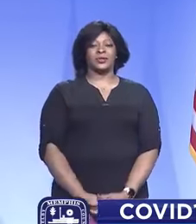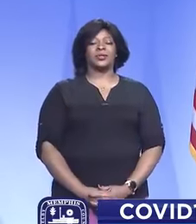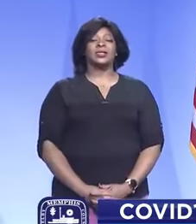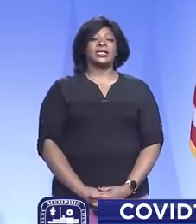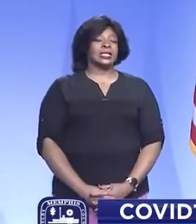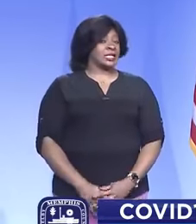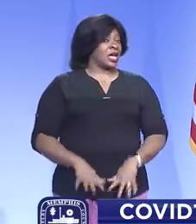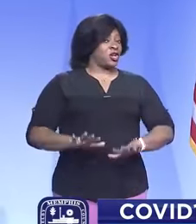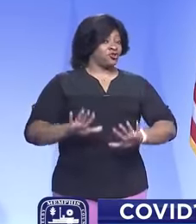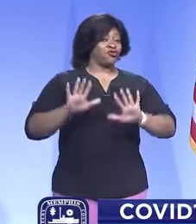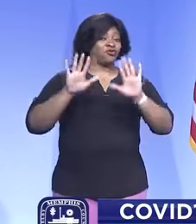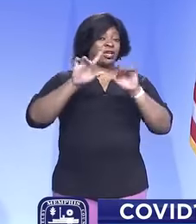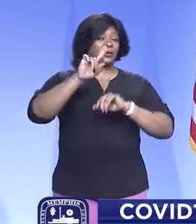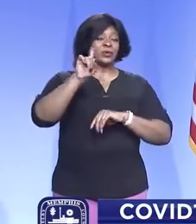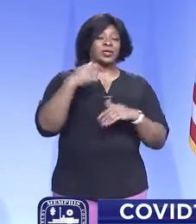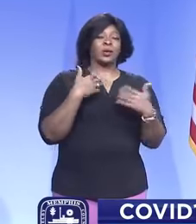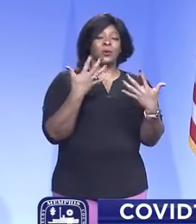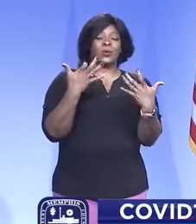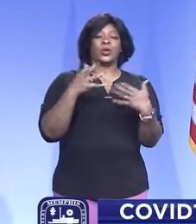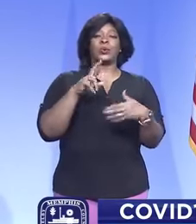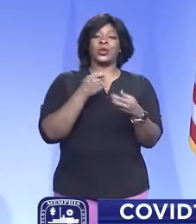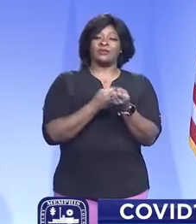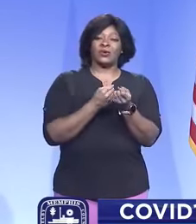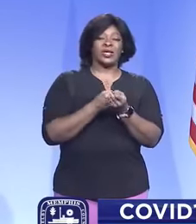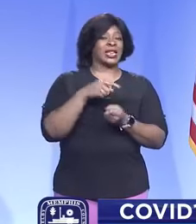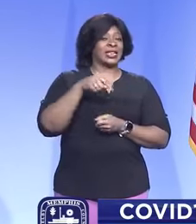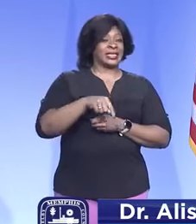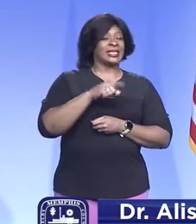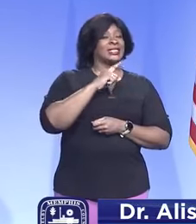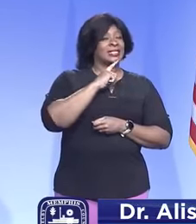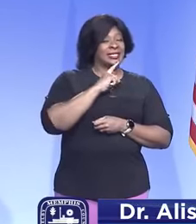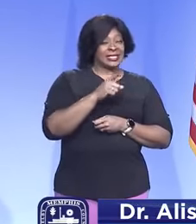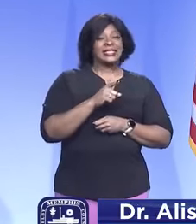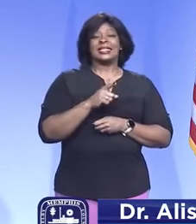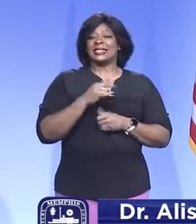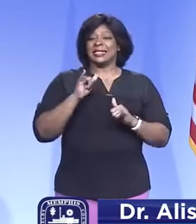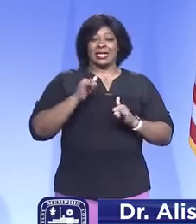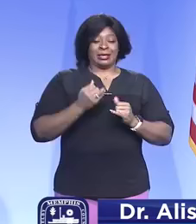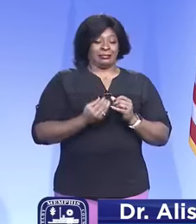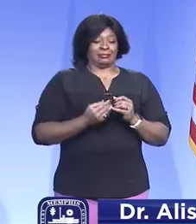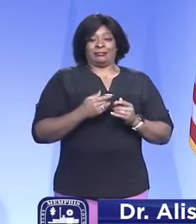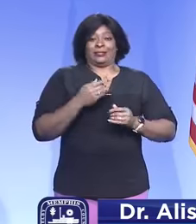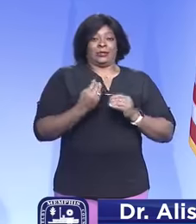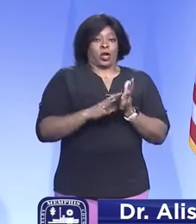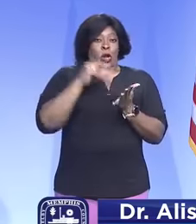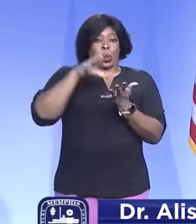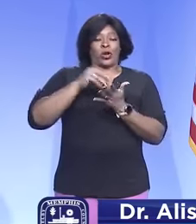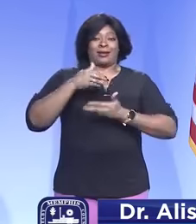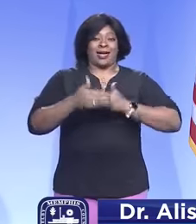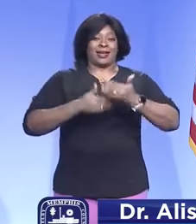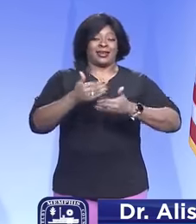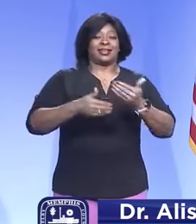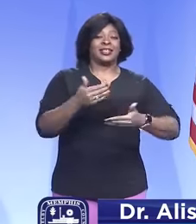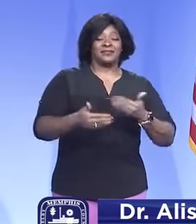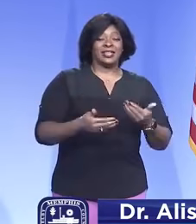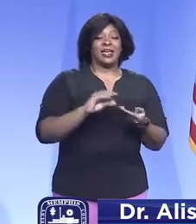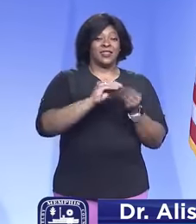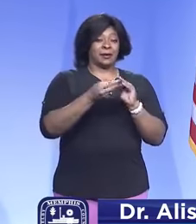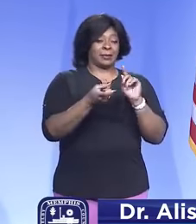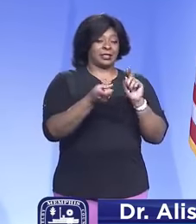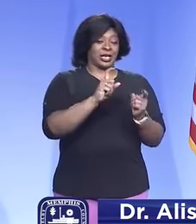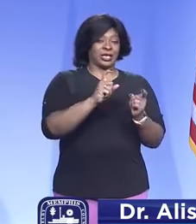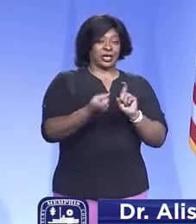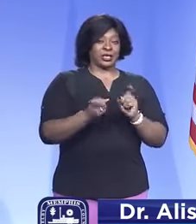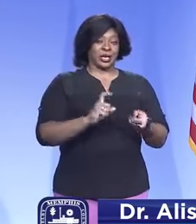That's a great question. I just want to reinforce that this is an unfolding activity. So the numbers actually change